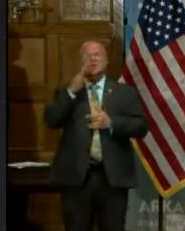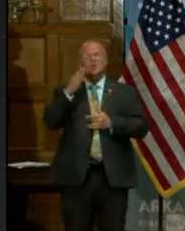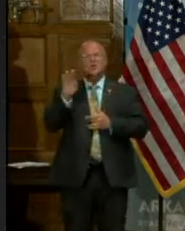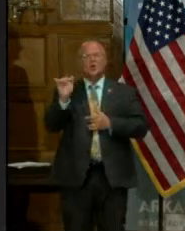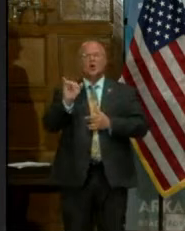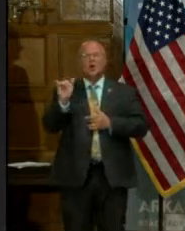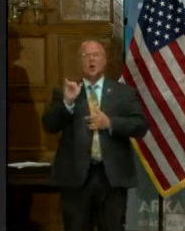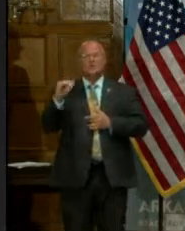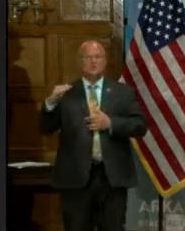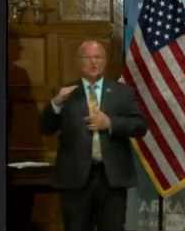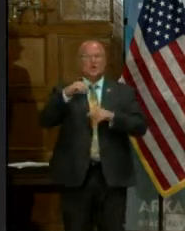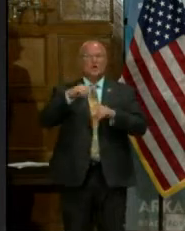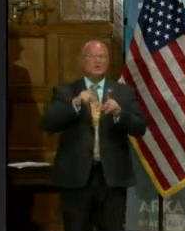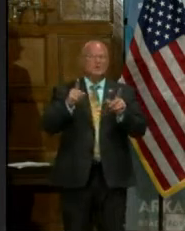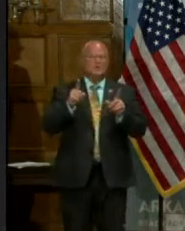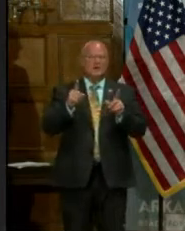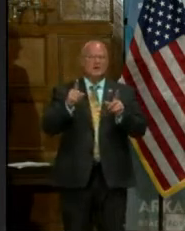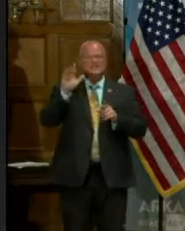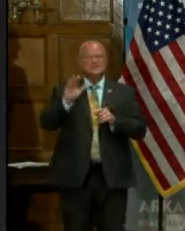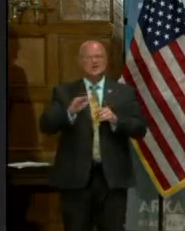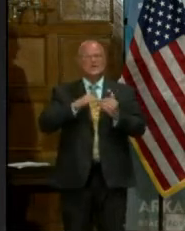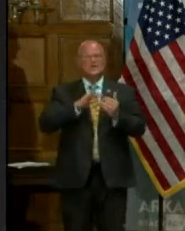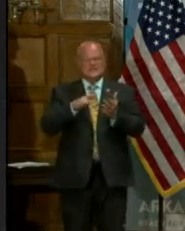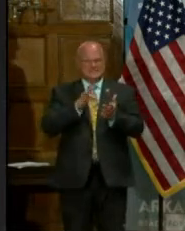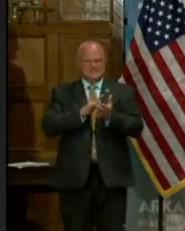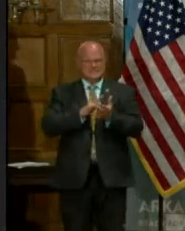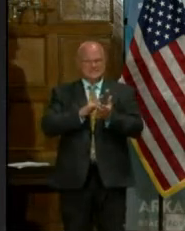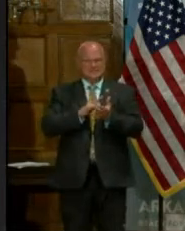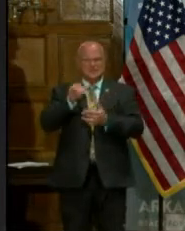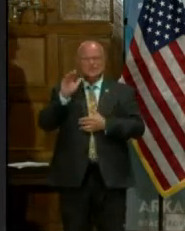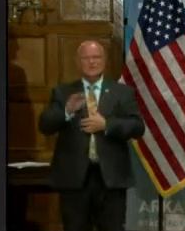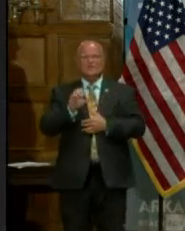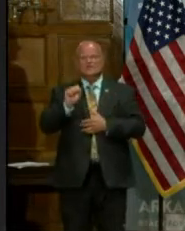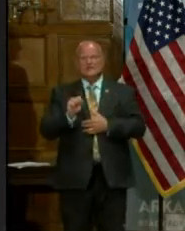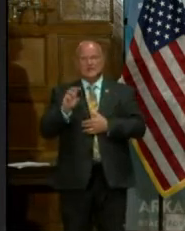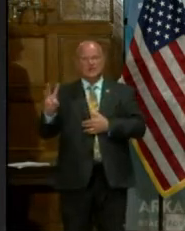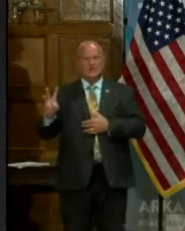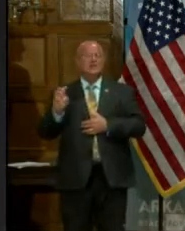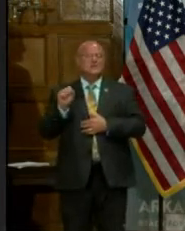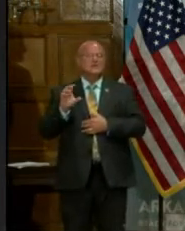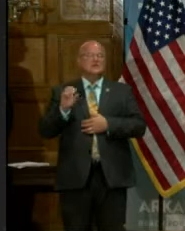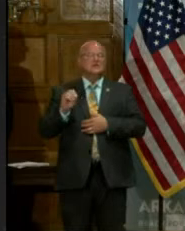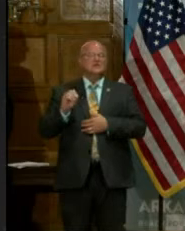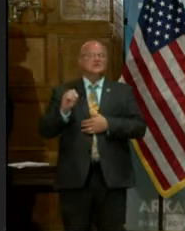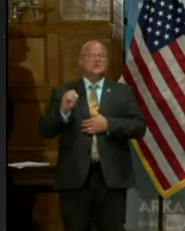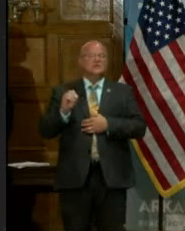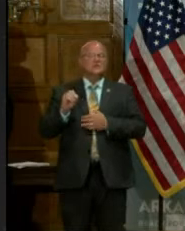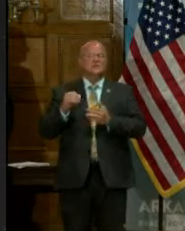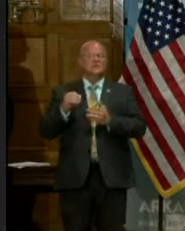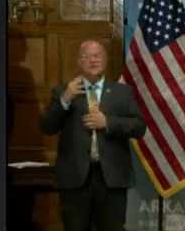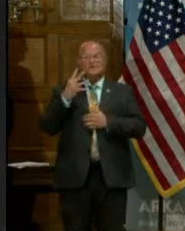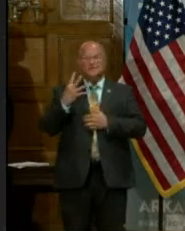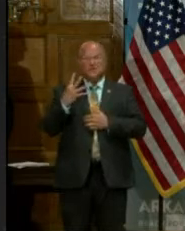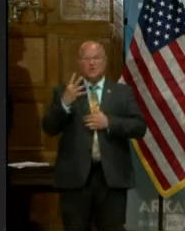It has also gone up, but it's lower than Central and lower than Southwest. So in 4 of our 5 public